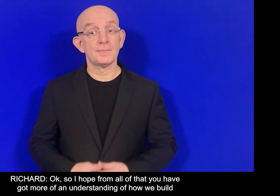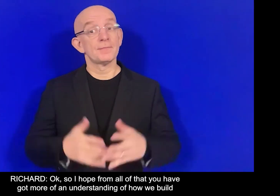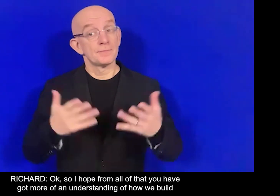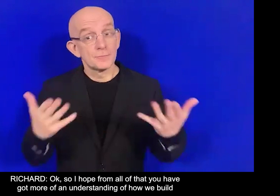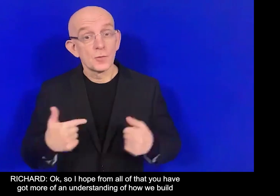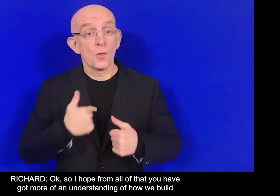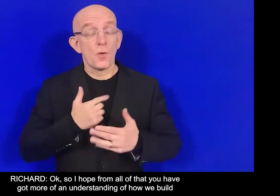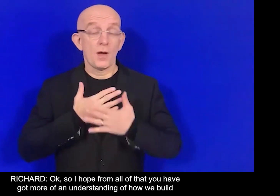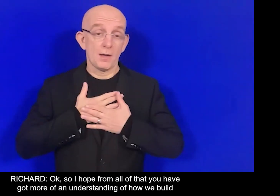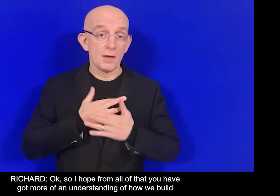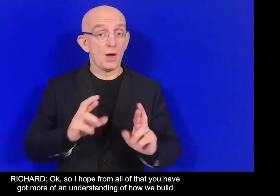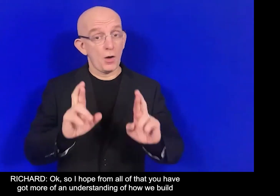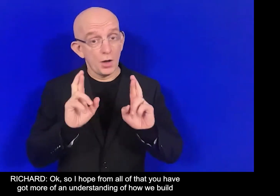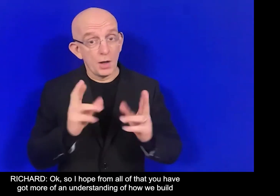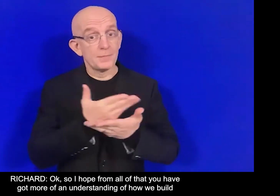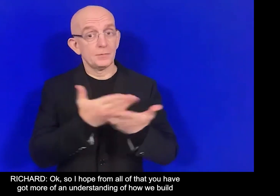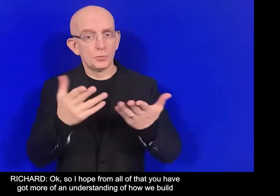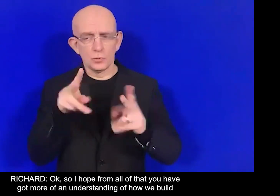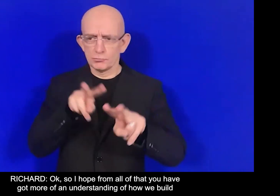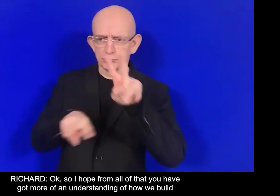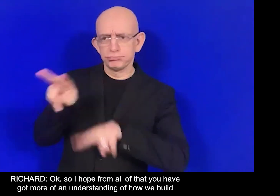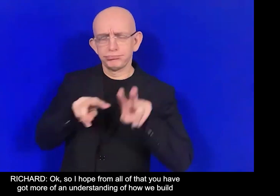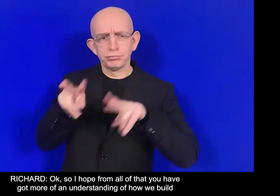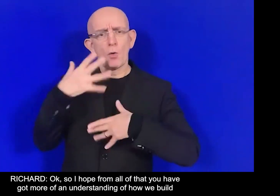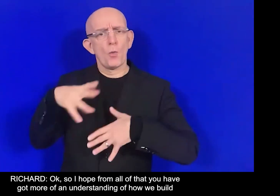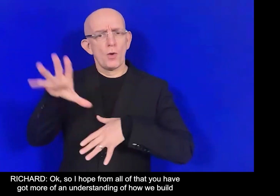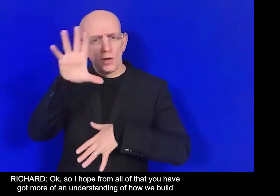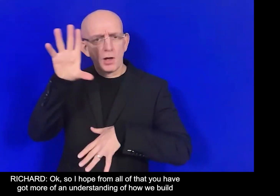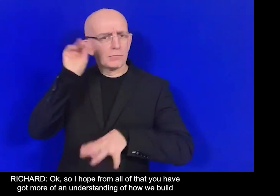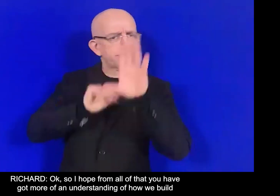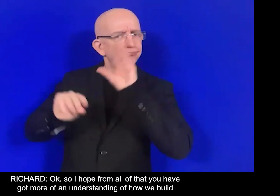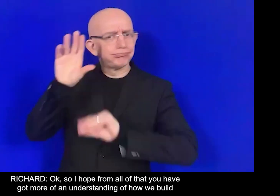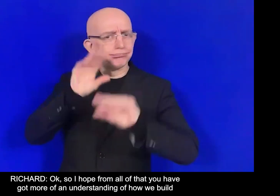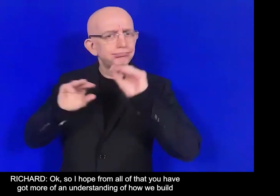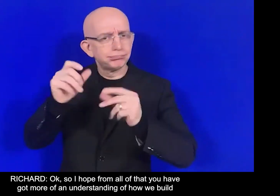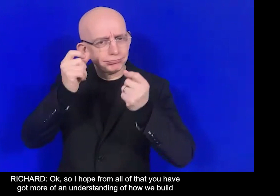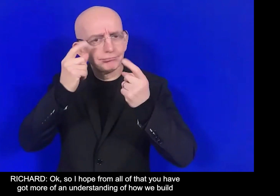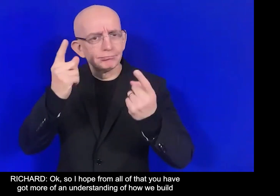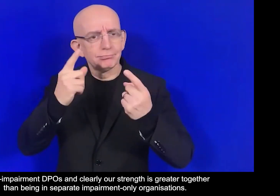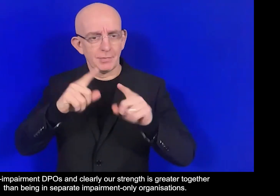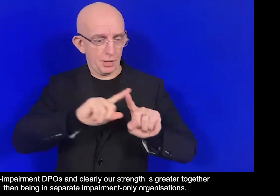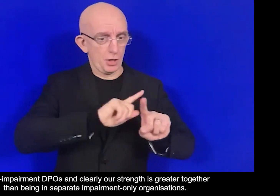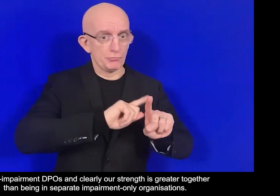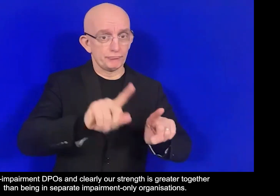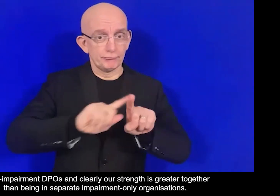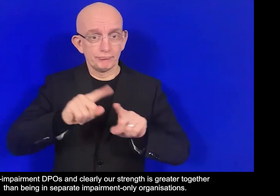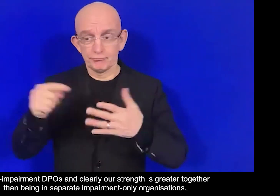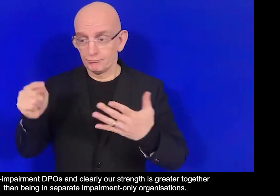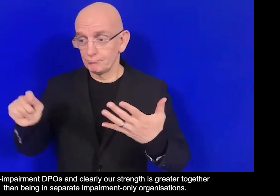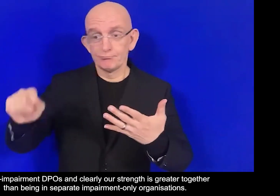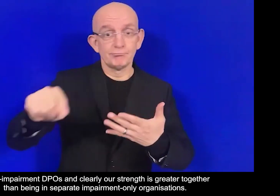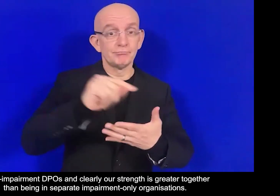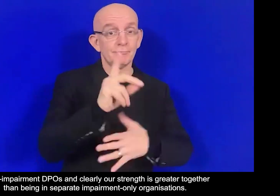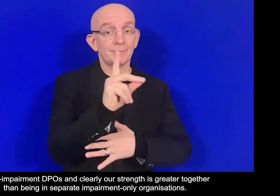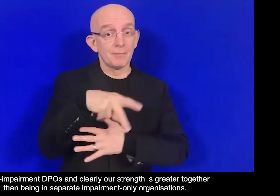So I hope from all of that, you've got more of an understanding of how we build cross